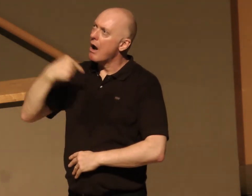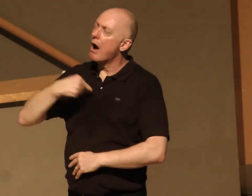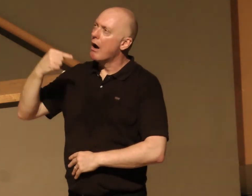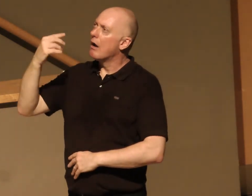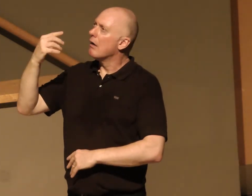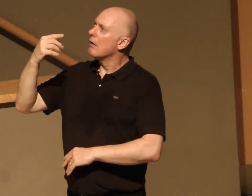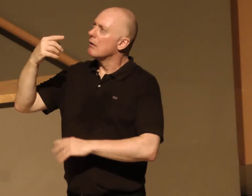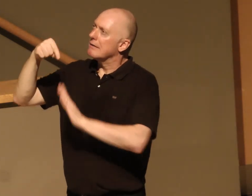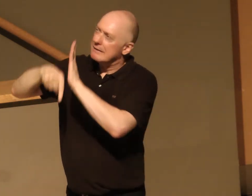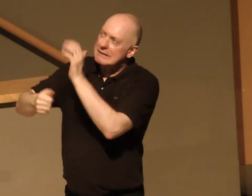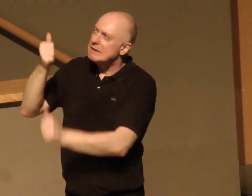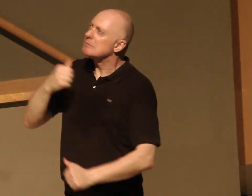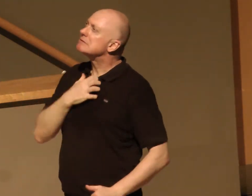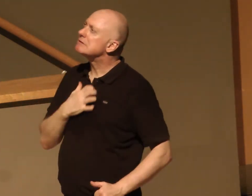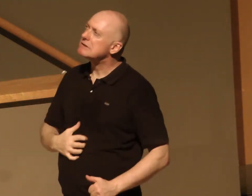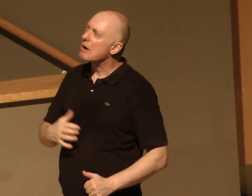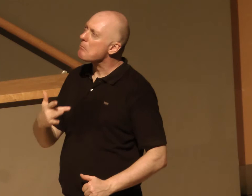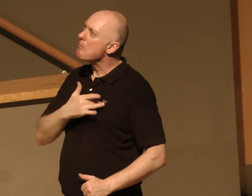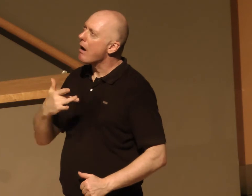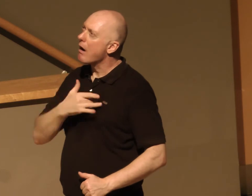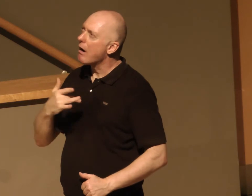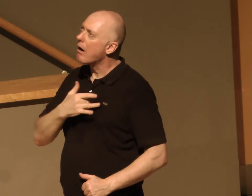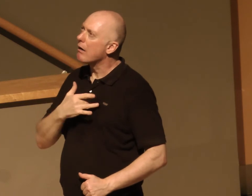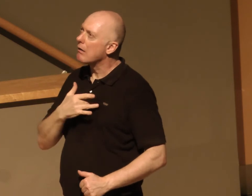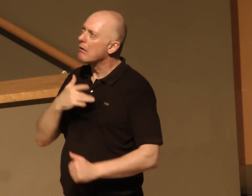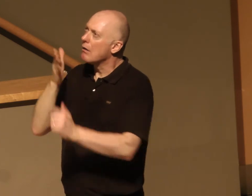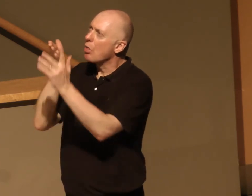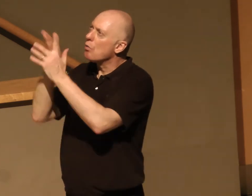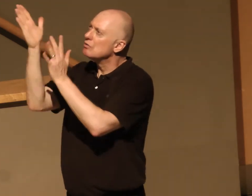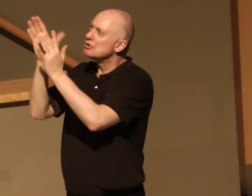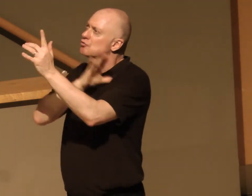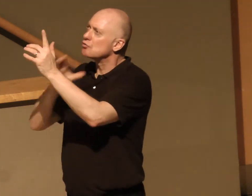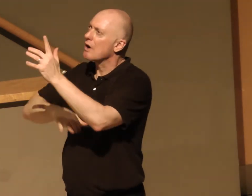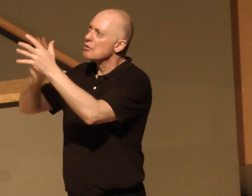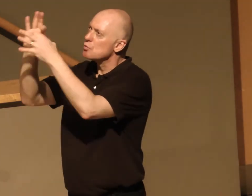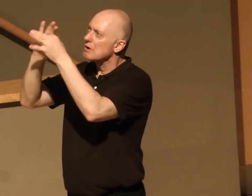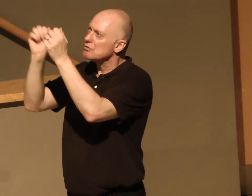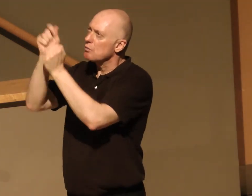deepest longing of my heart are men satisfied by Jesus Christ and the relationship with him thank you